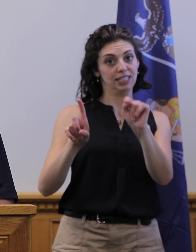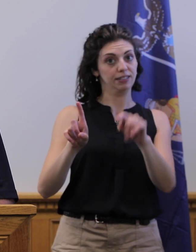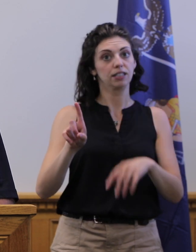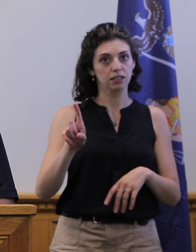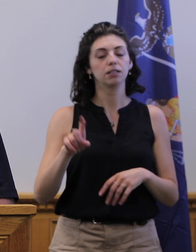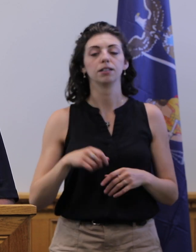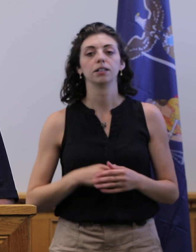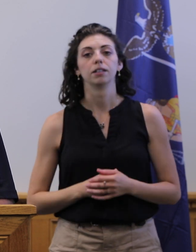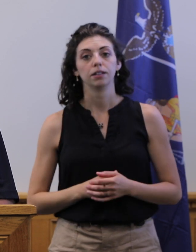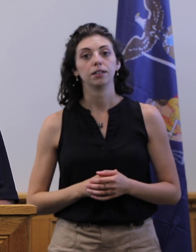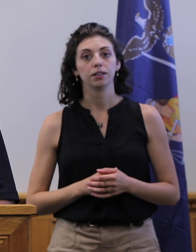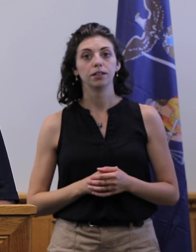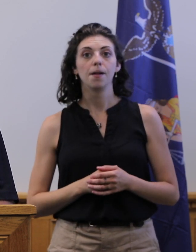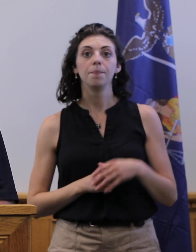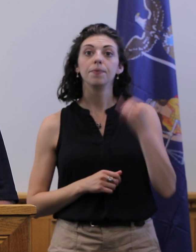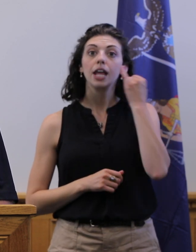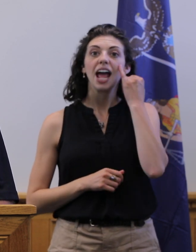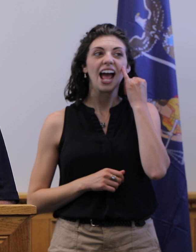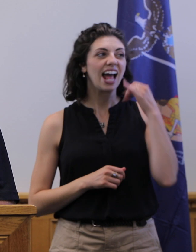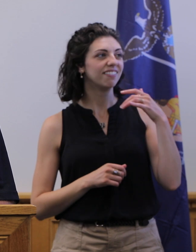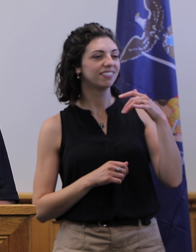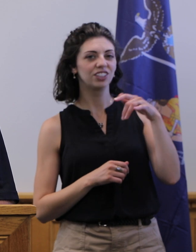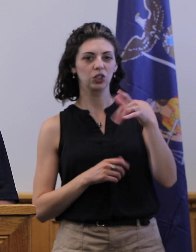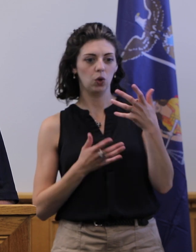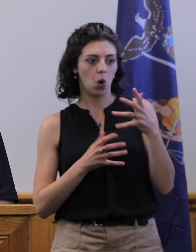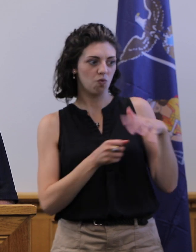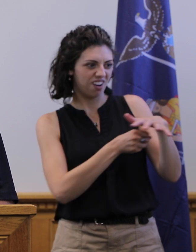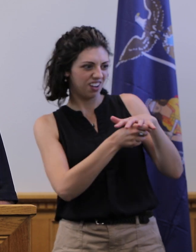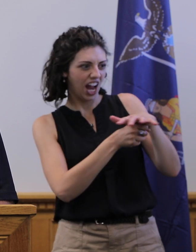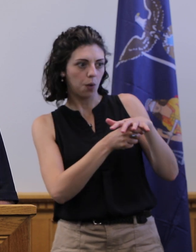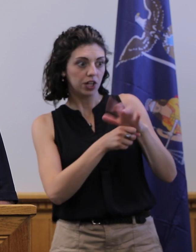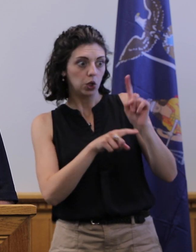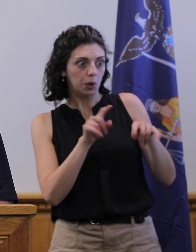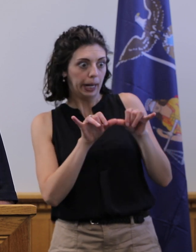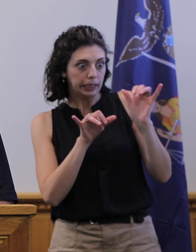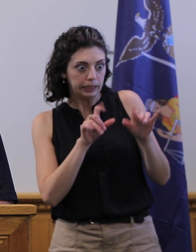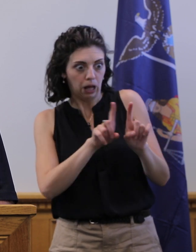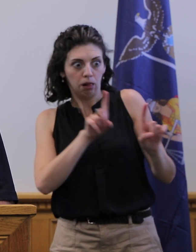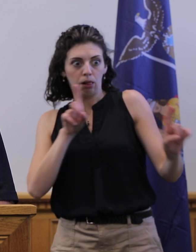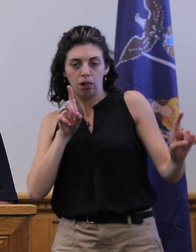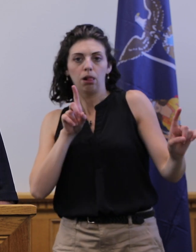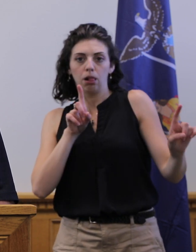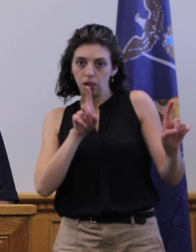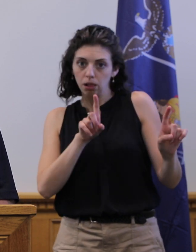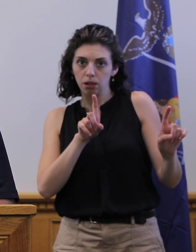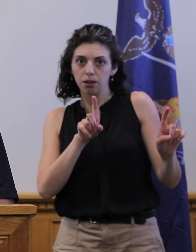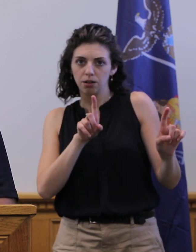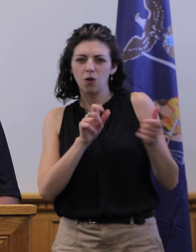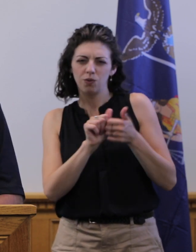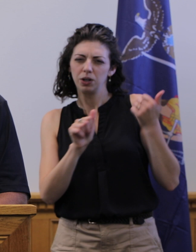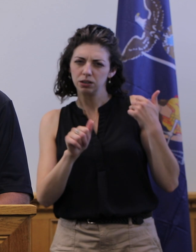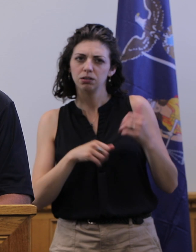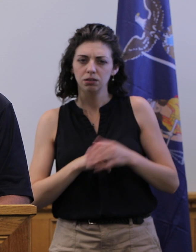individuals. You are in a situation or setting where you are unable to maintain 6 feet of distance from other individuals, or